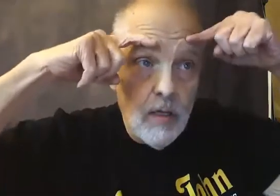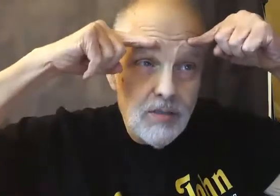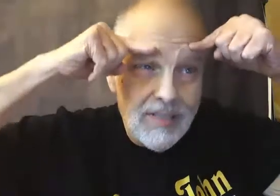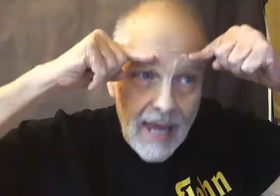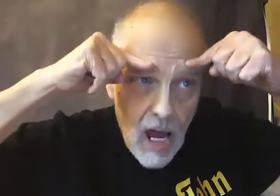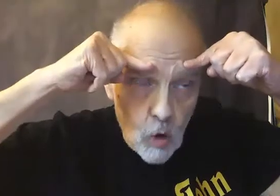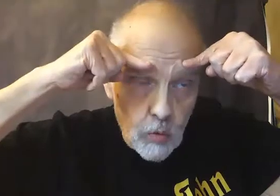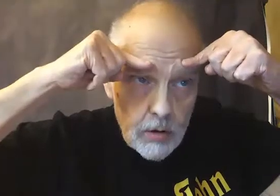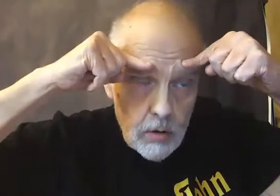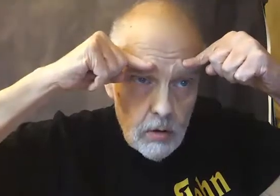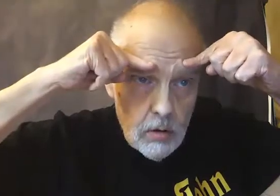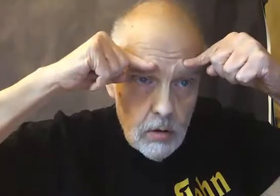eyebrows down.